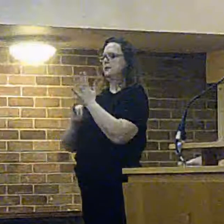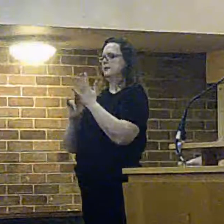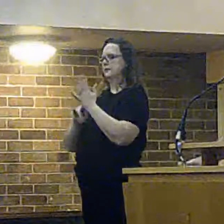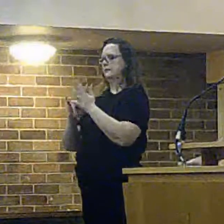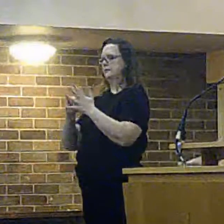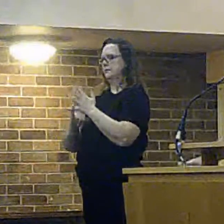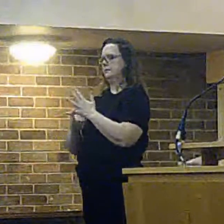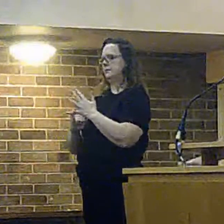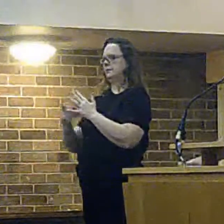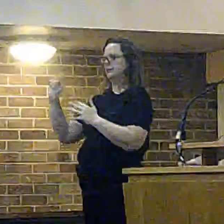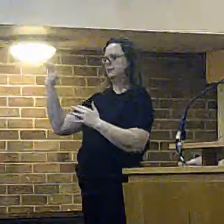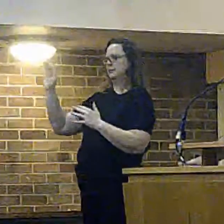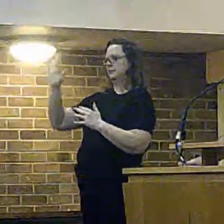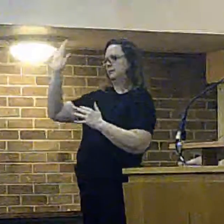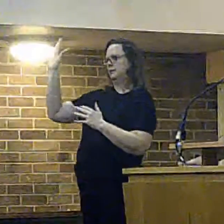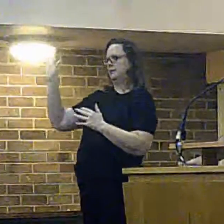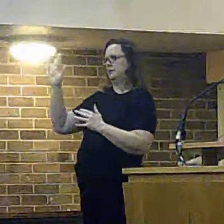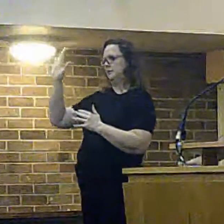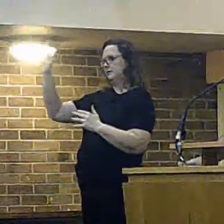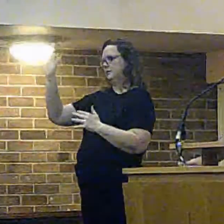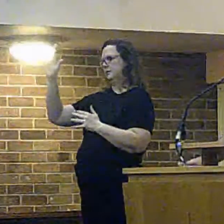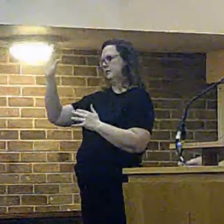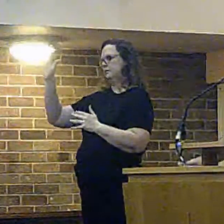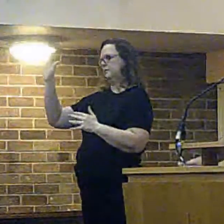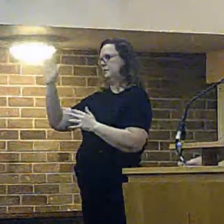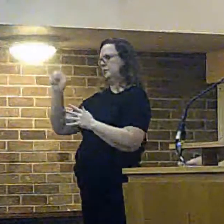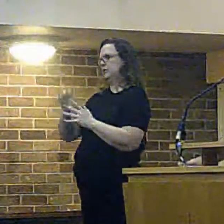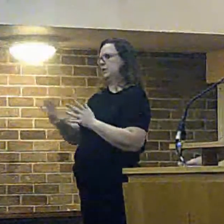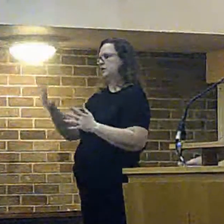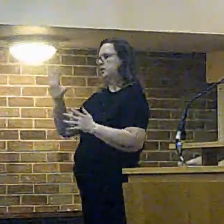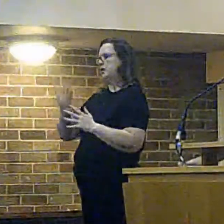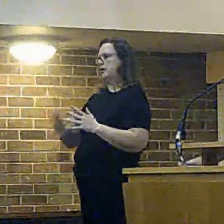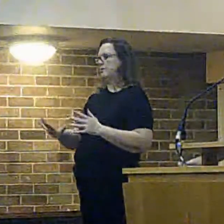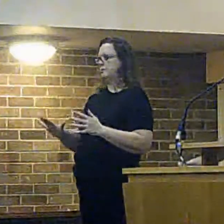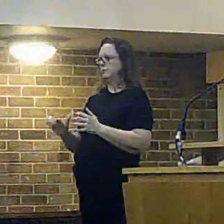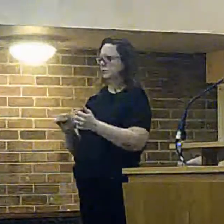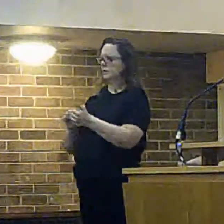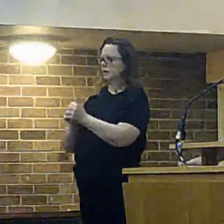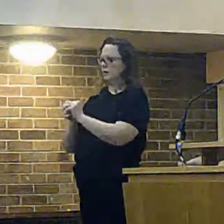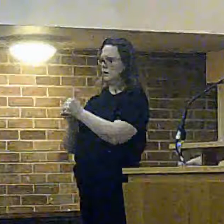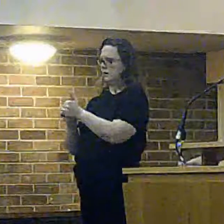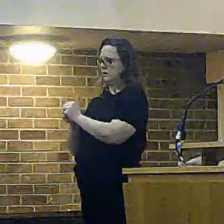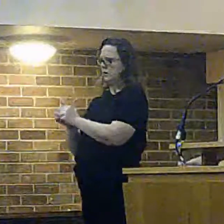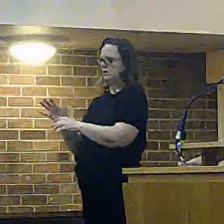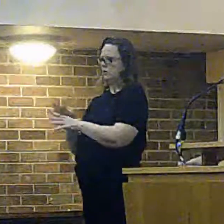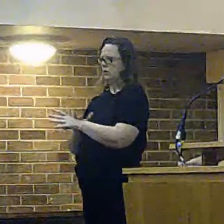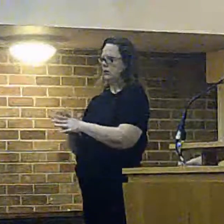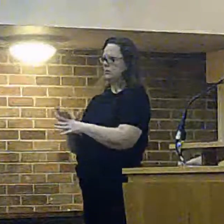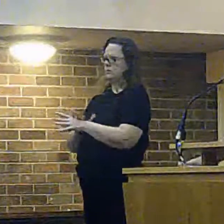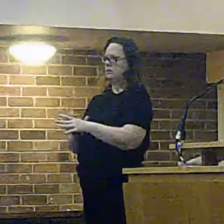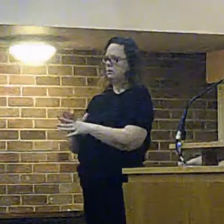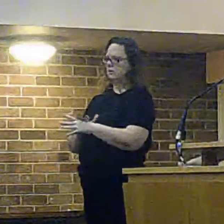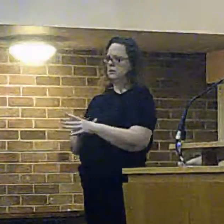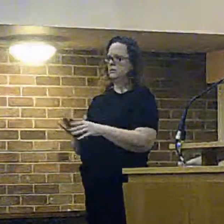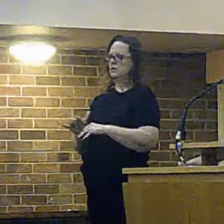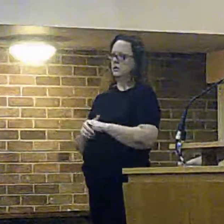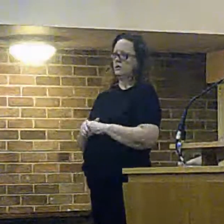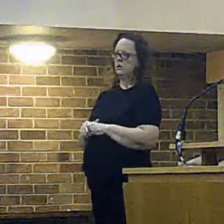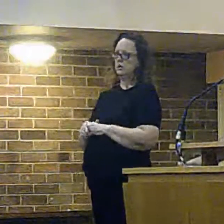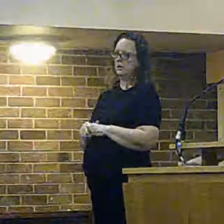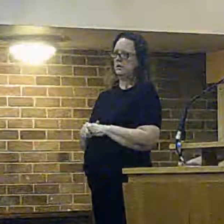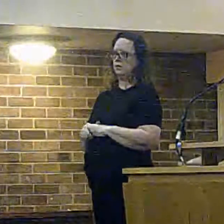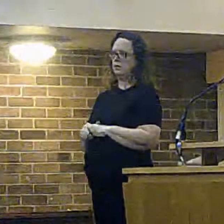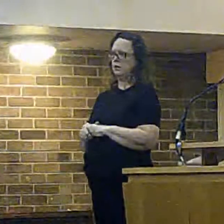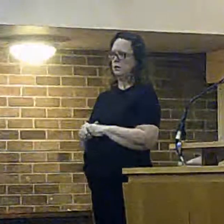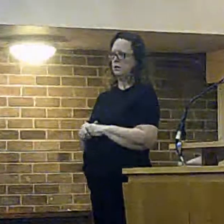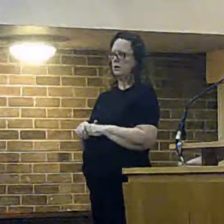also ceded across to Cheshire. So that mutual arrangement is not something we have a legal agreement with Cheshire, and that